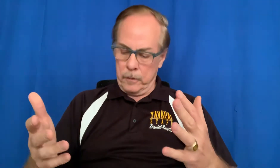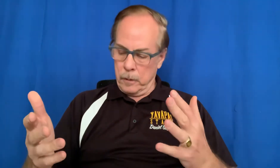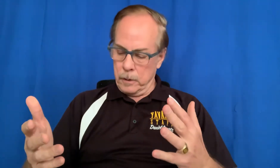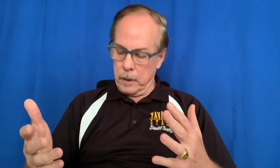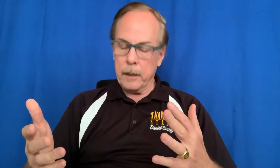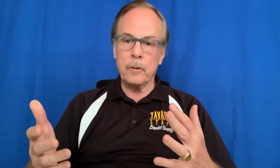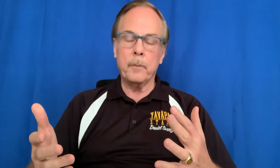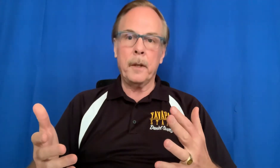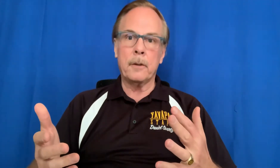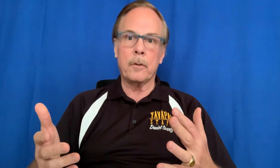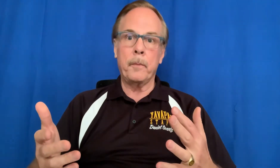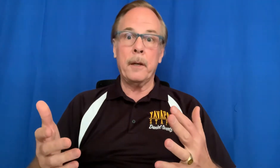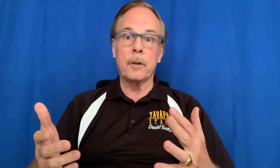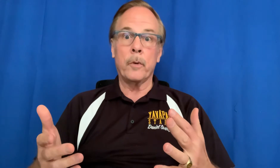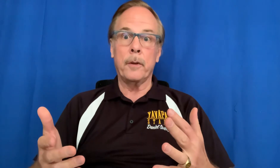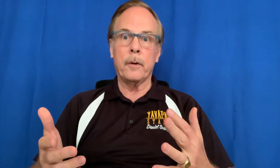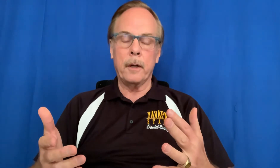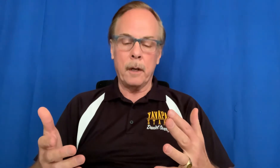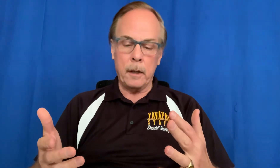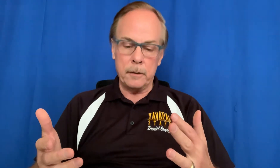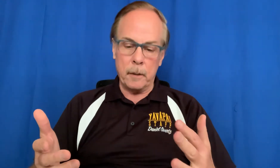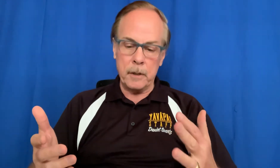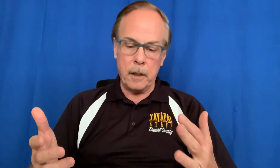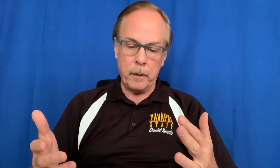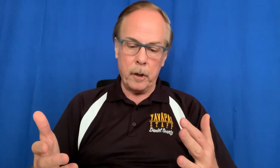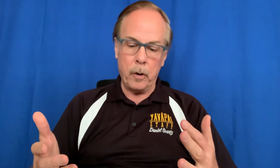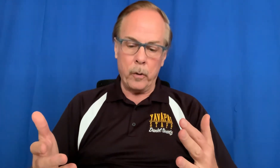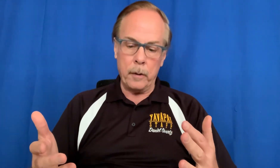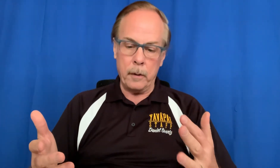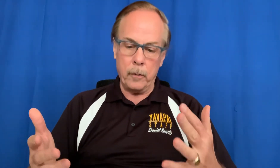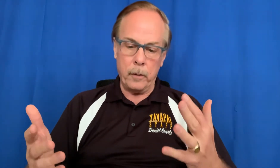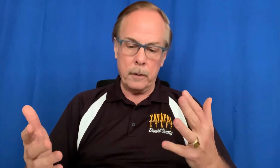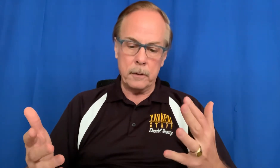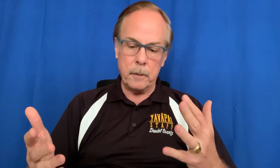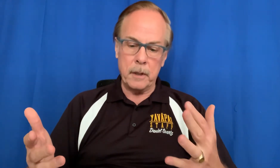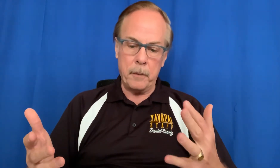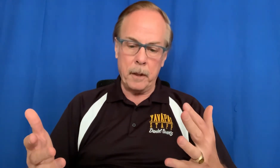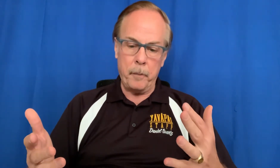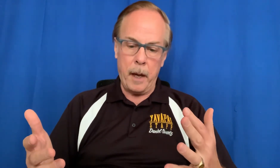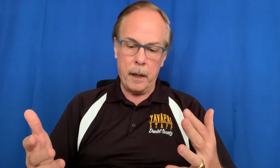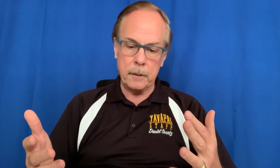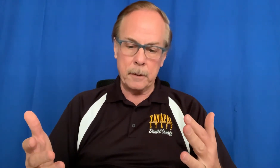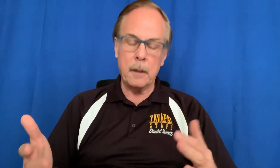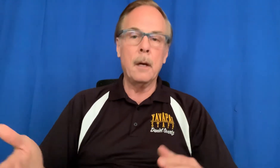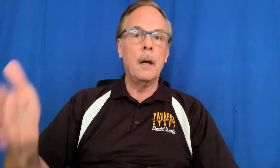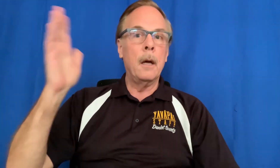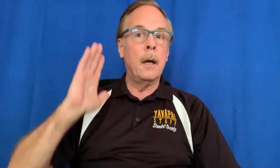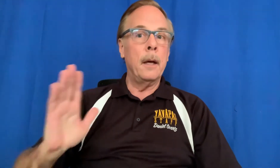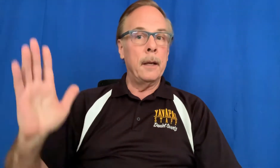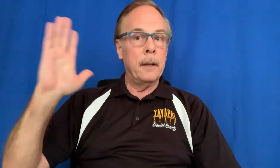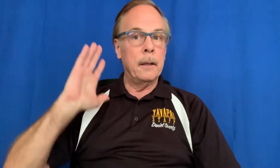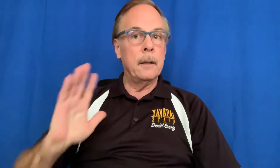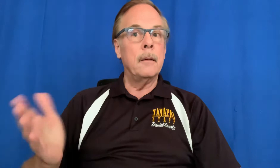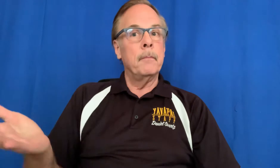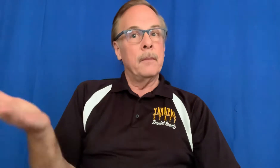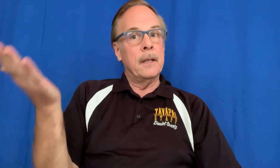the signs on page 339 some time ago or sometime in the past. This is